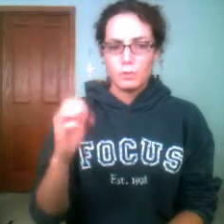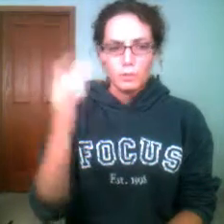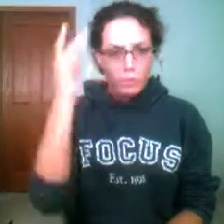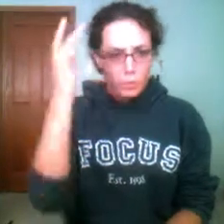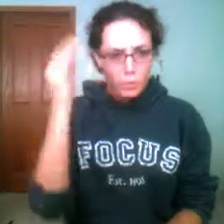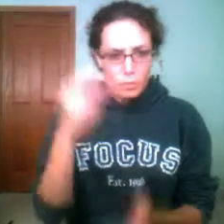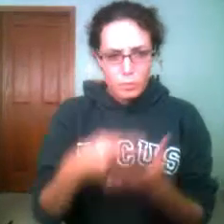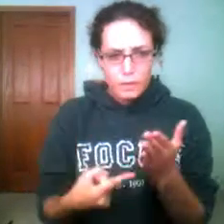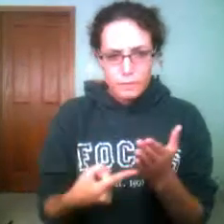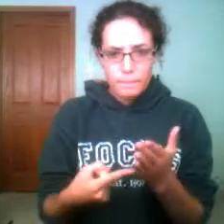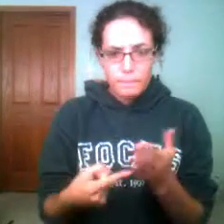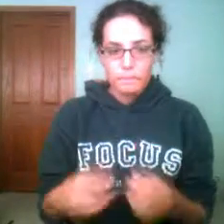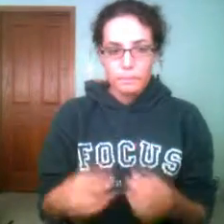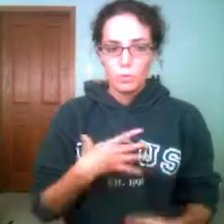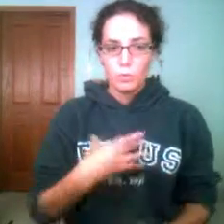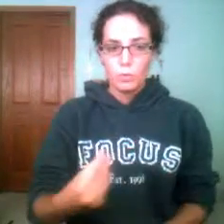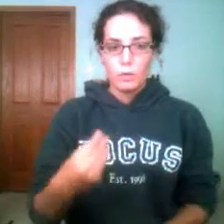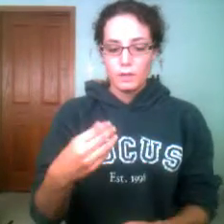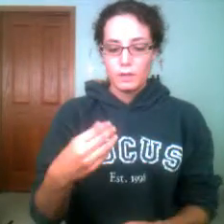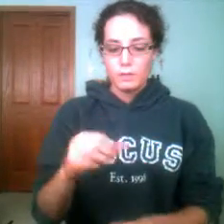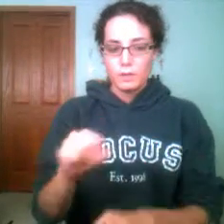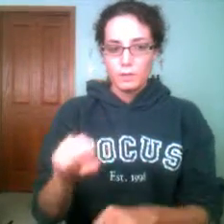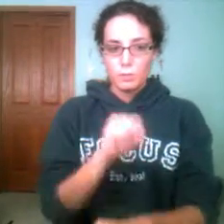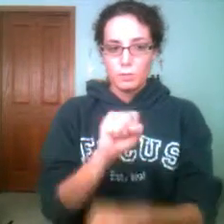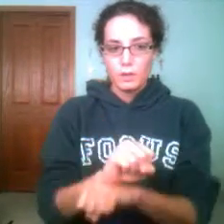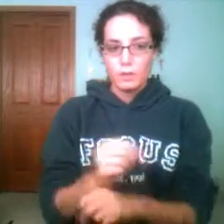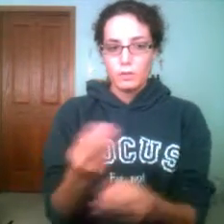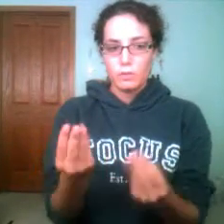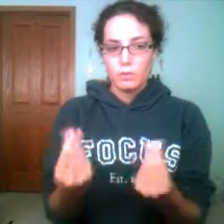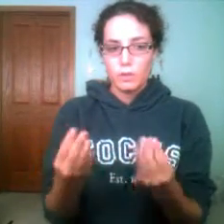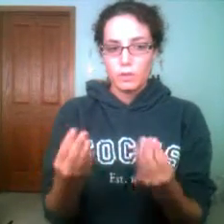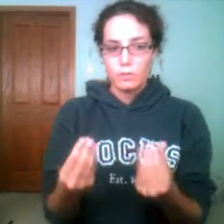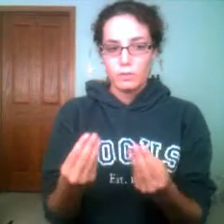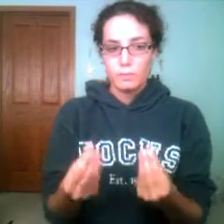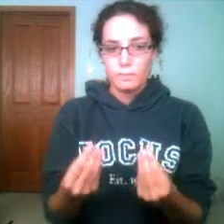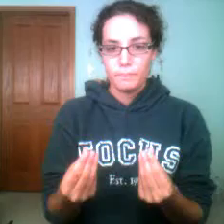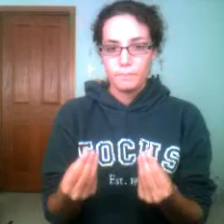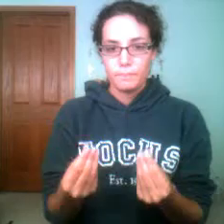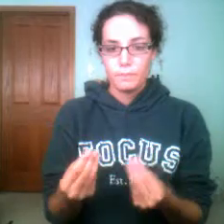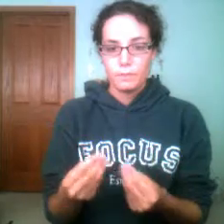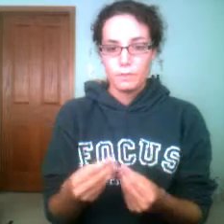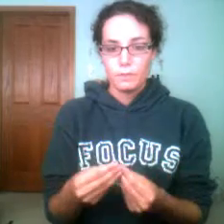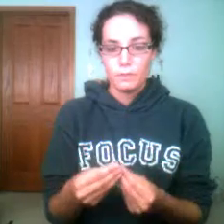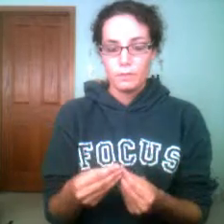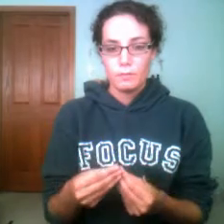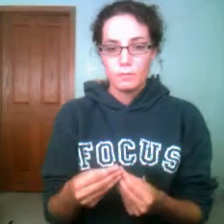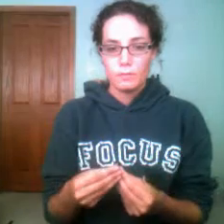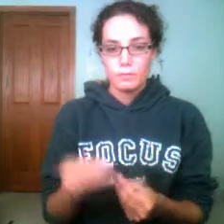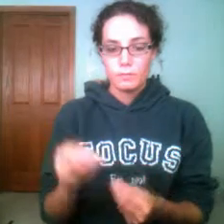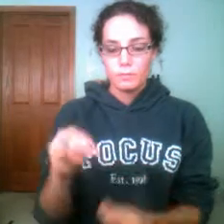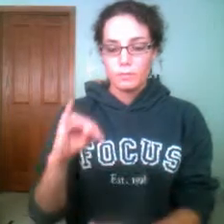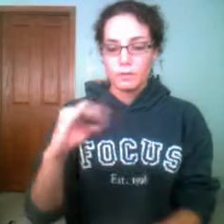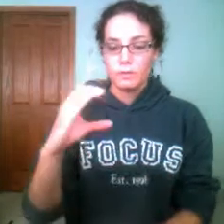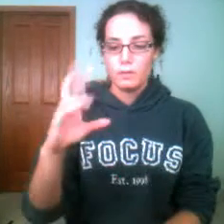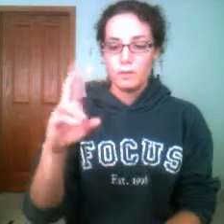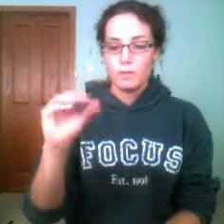Diatomite is a white soft brittle rock that is made up of diatom shell, microfossils, and clay. A microfossil is a fossil that